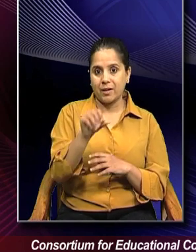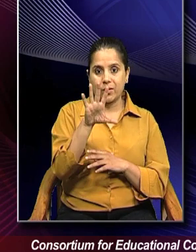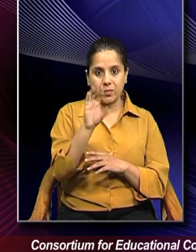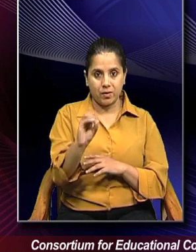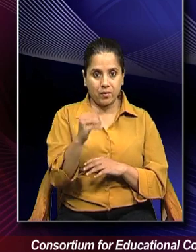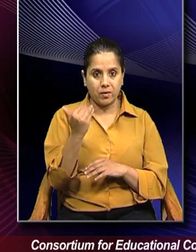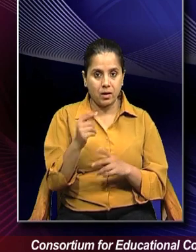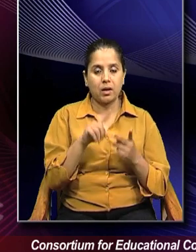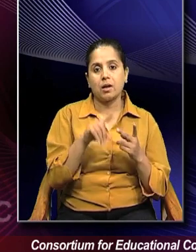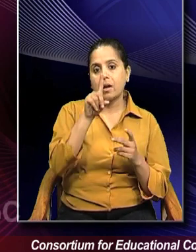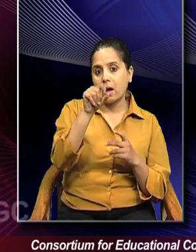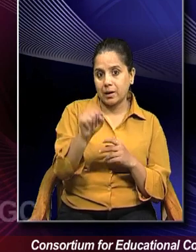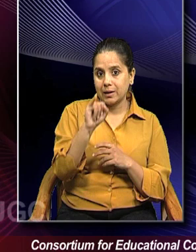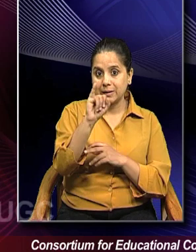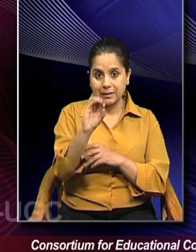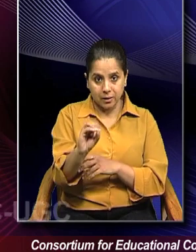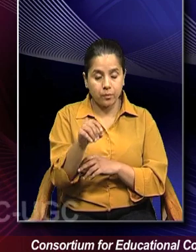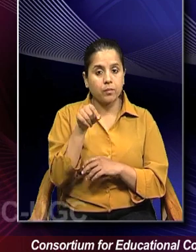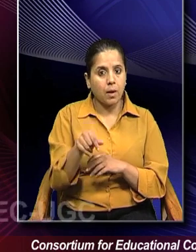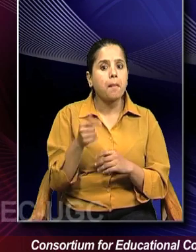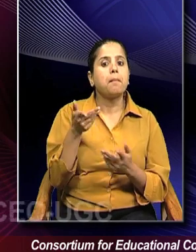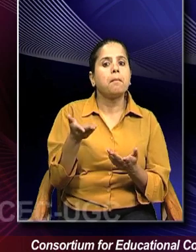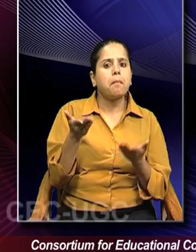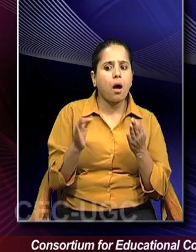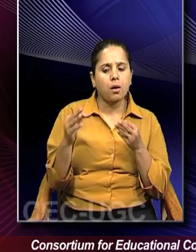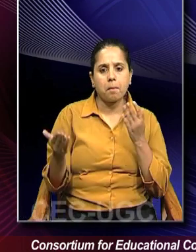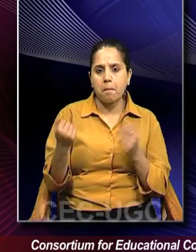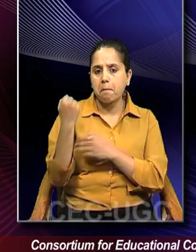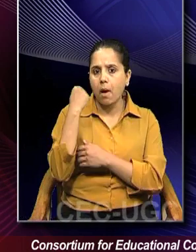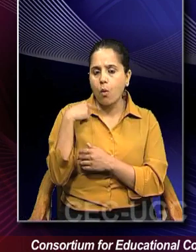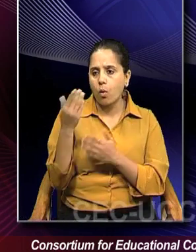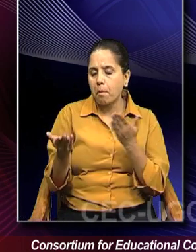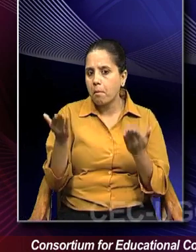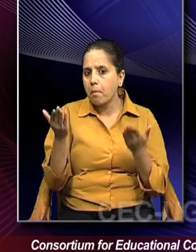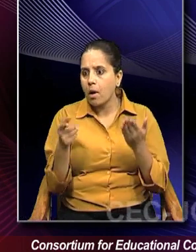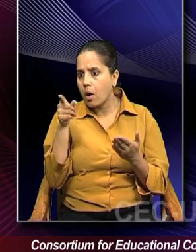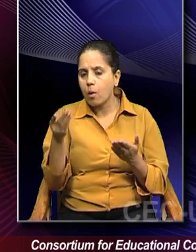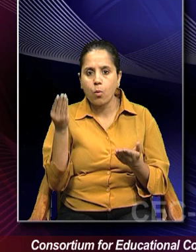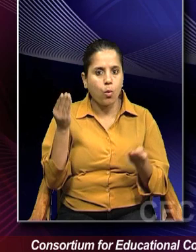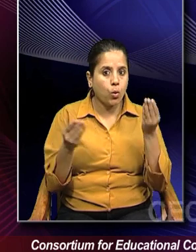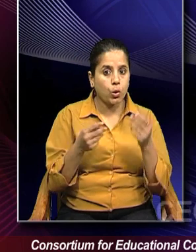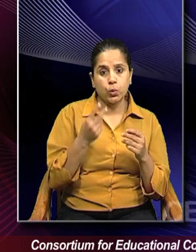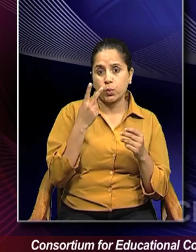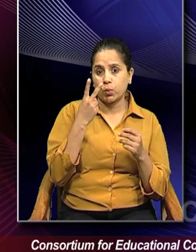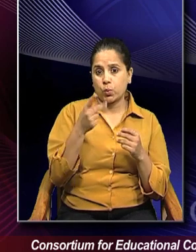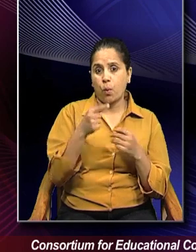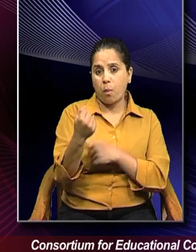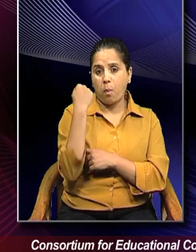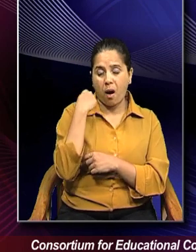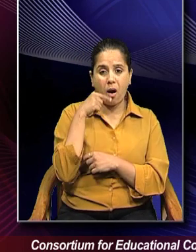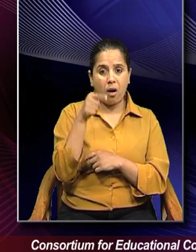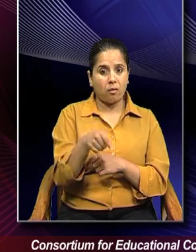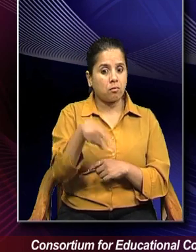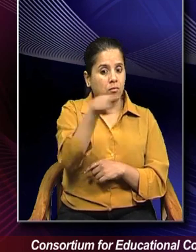and 1960s, when balance of power was maintained, when the two superpowers